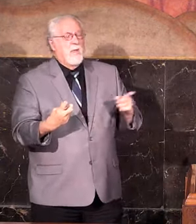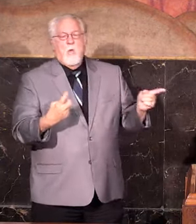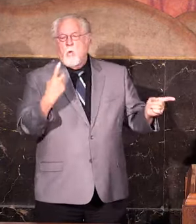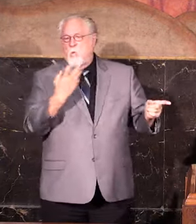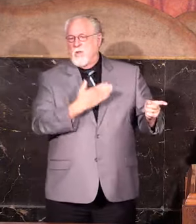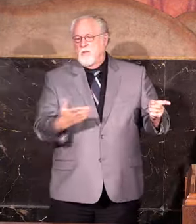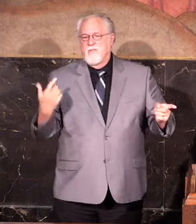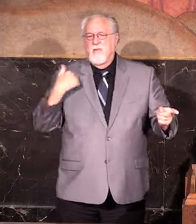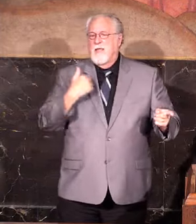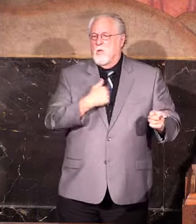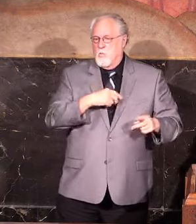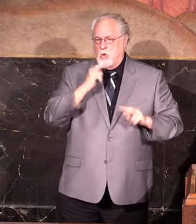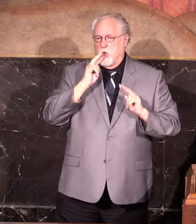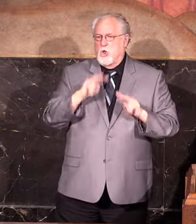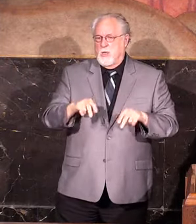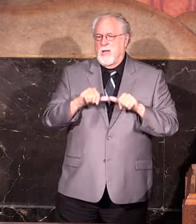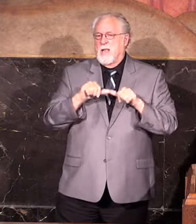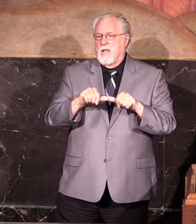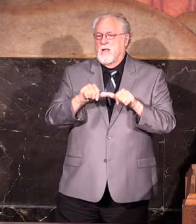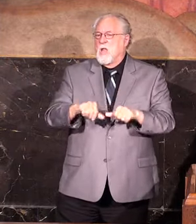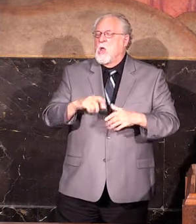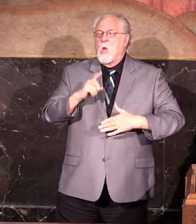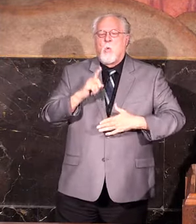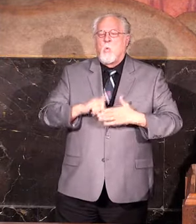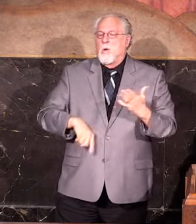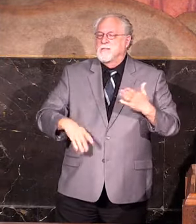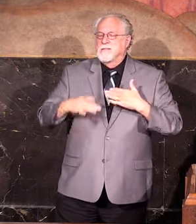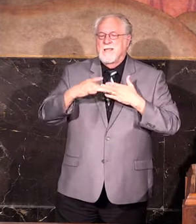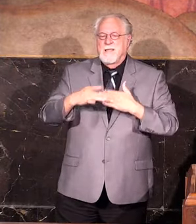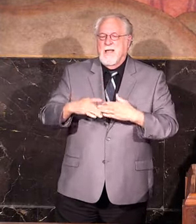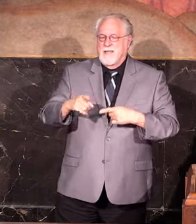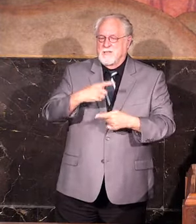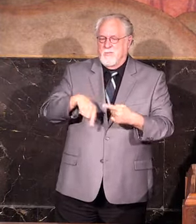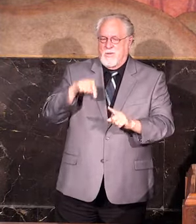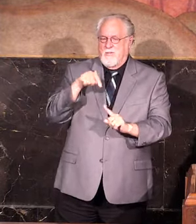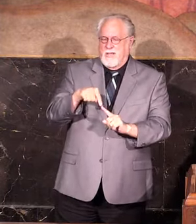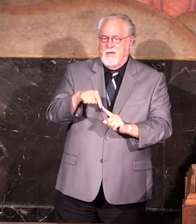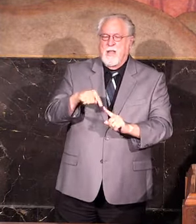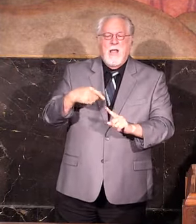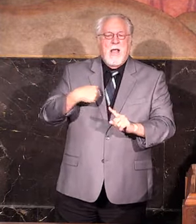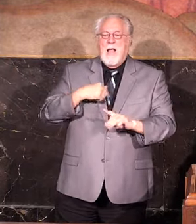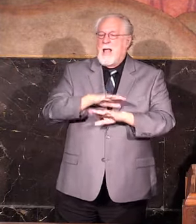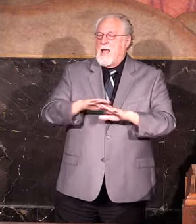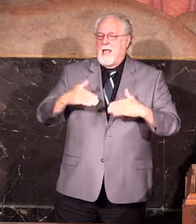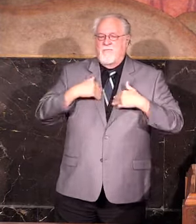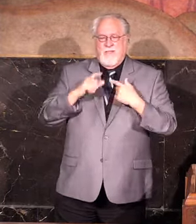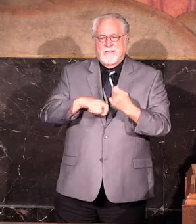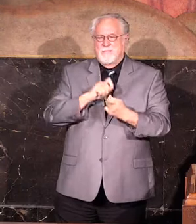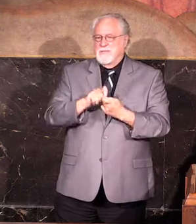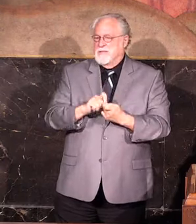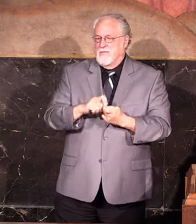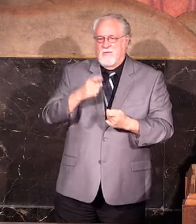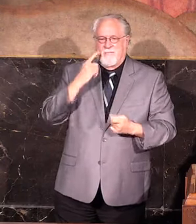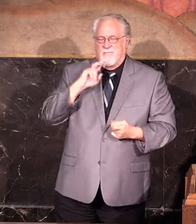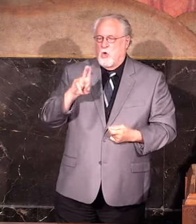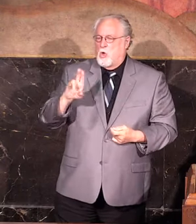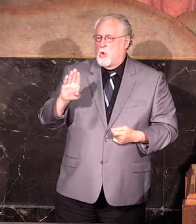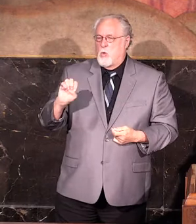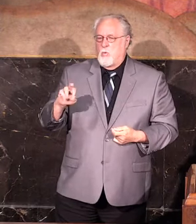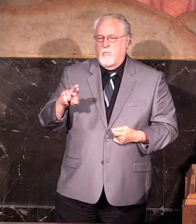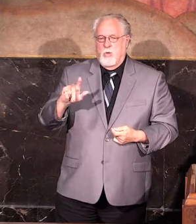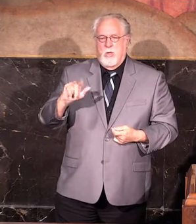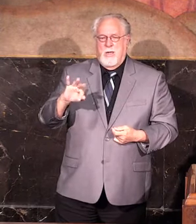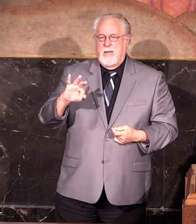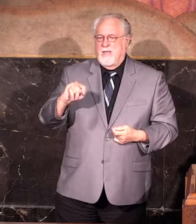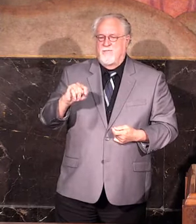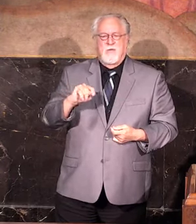things that we are looking at constantly in terms of what is the guidance around those elements. I don't have that specific guidance for you in terms of Uber, Lyft, and other